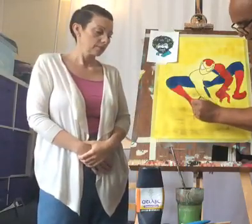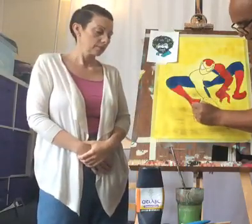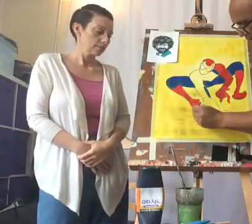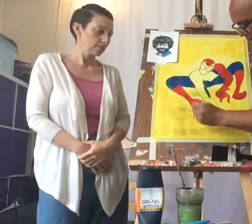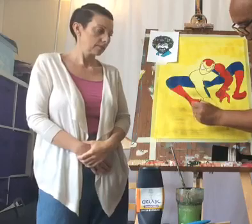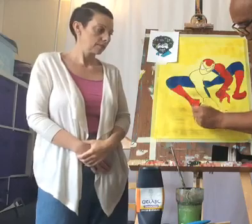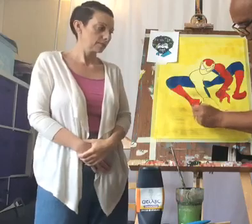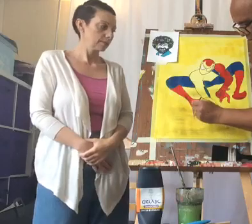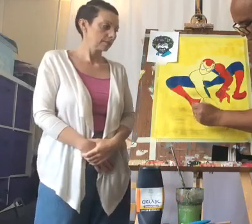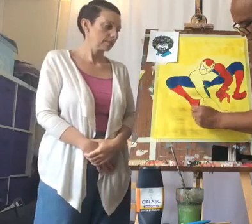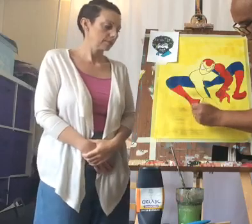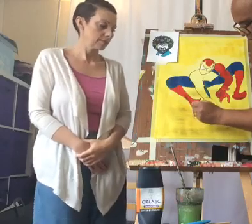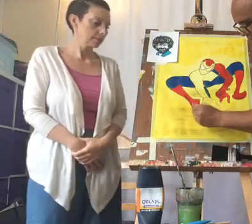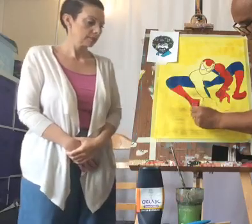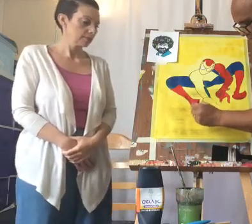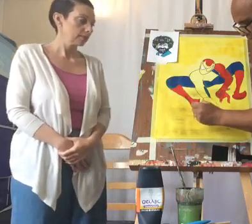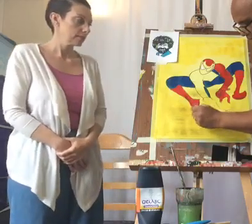Right.